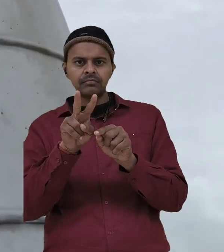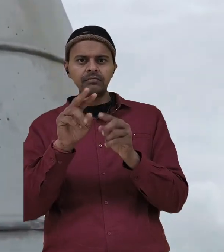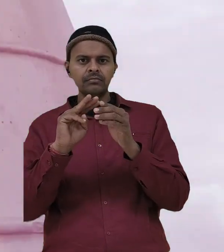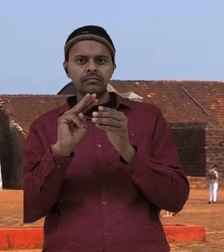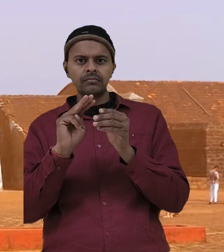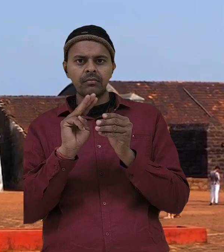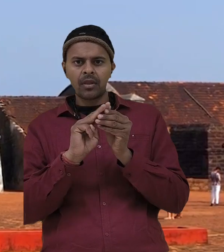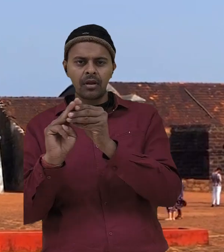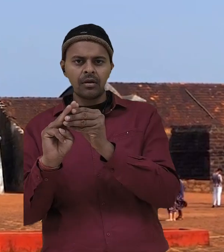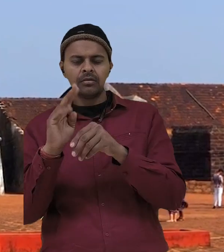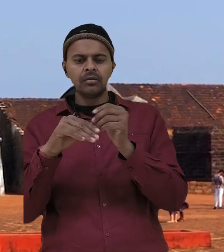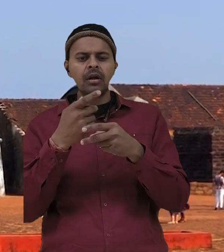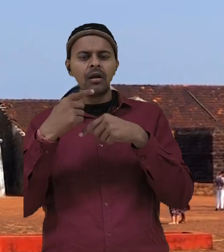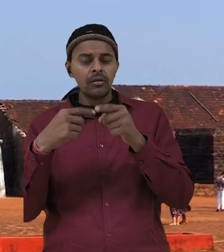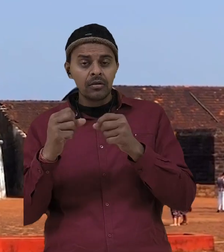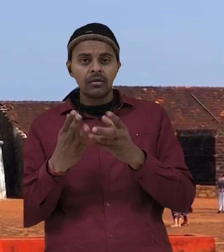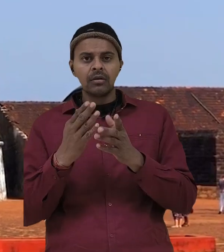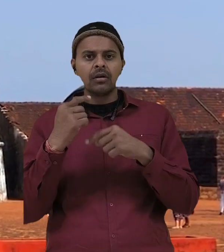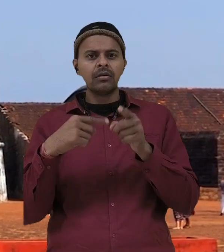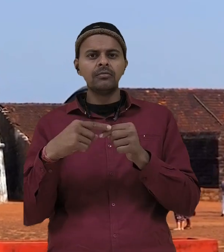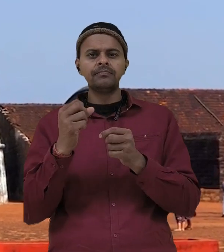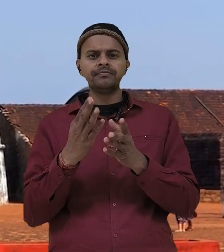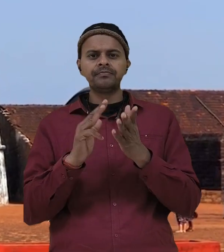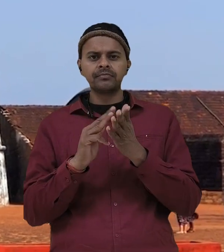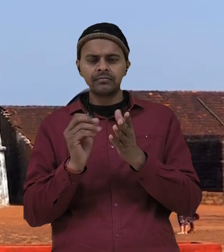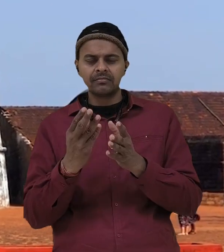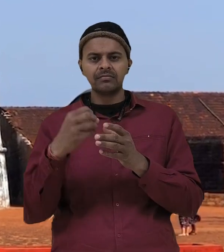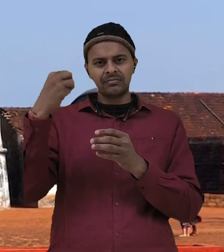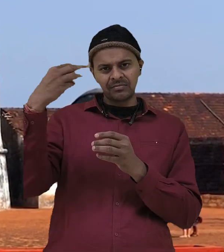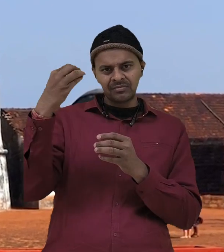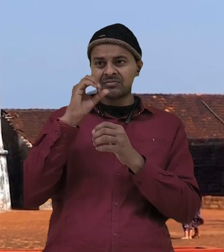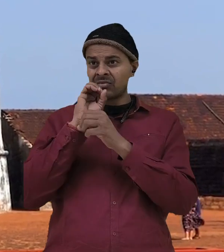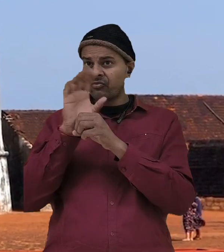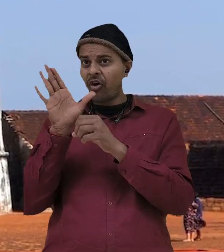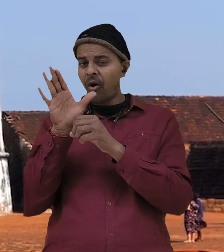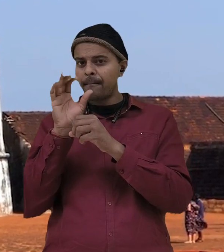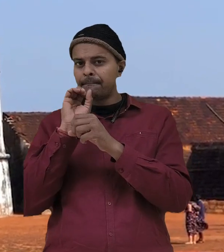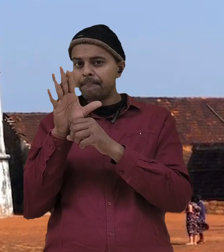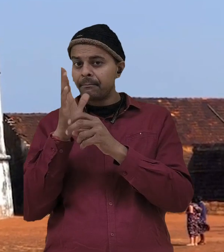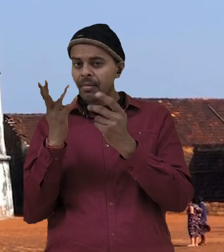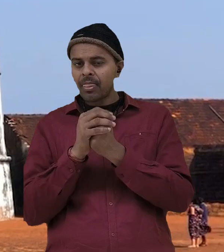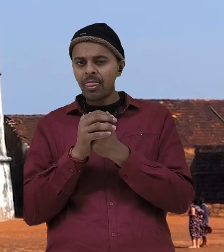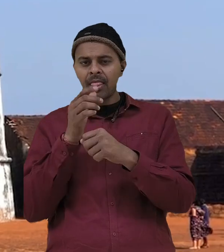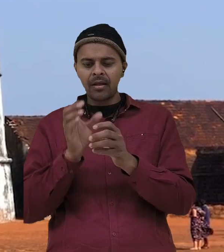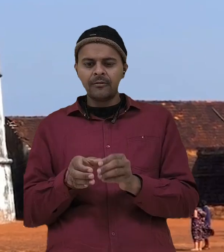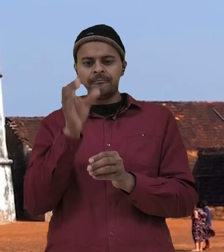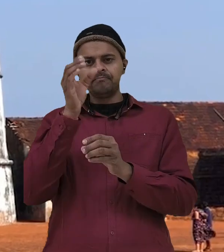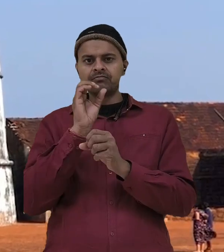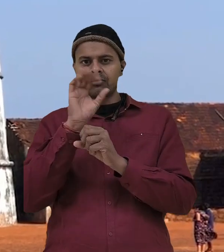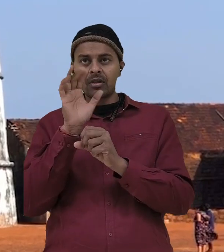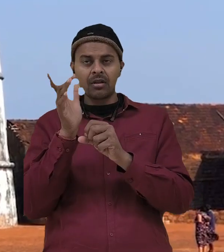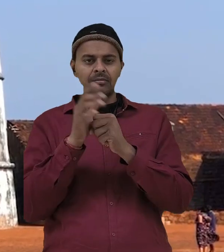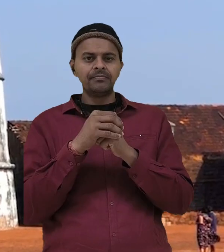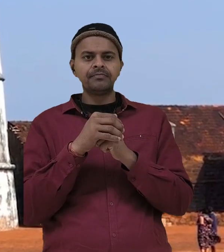of the lighthouse is not known, but it was likely built with the fort itself. Initially, it emitted light